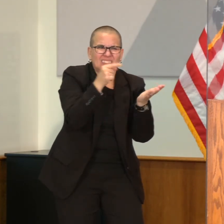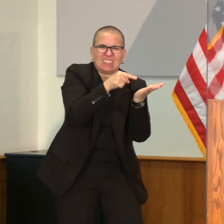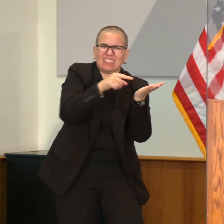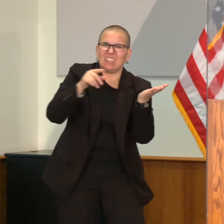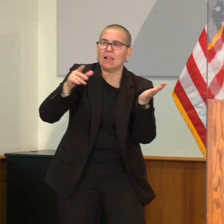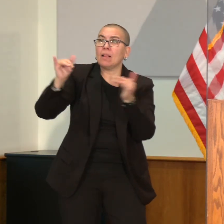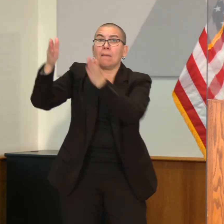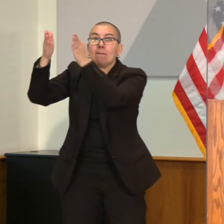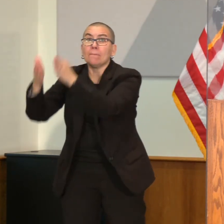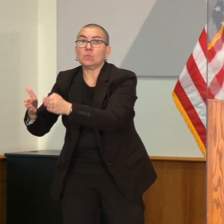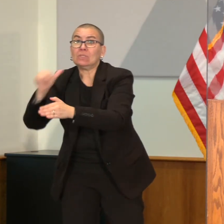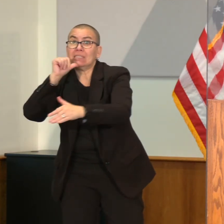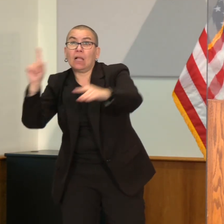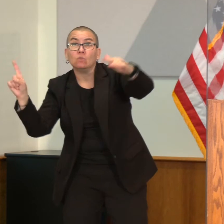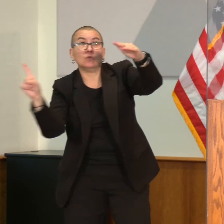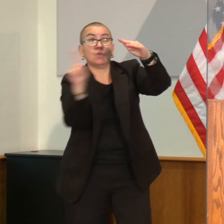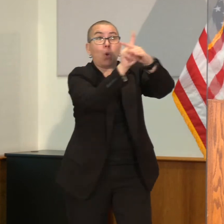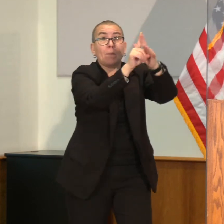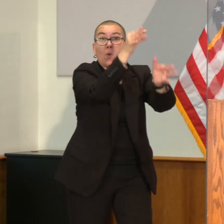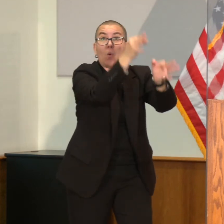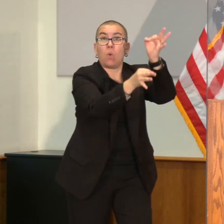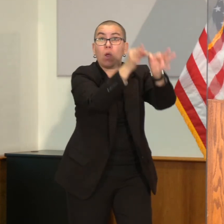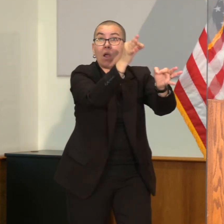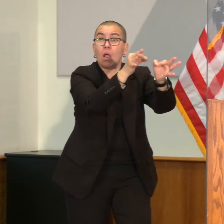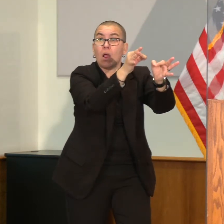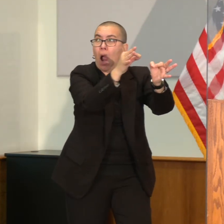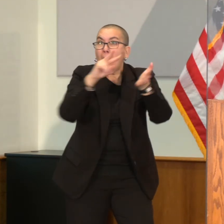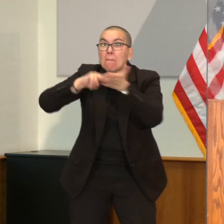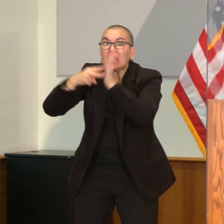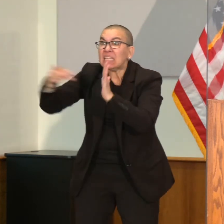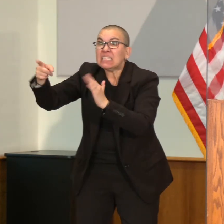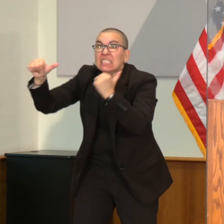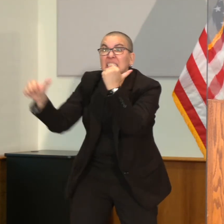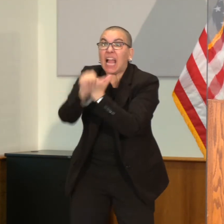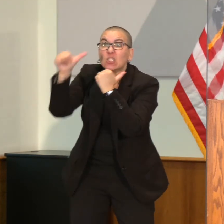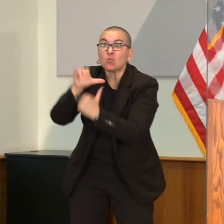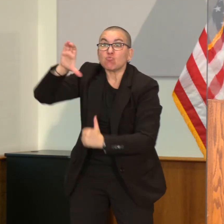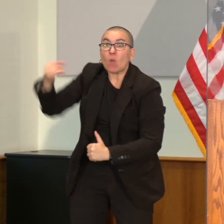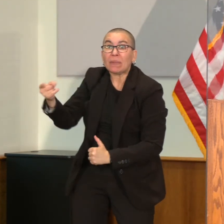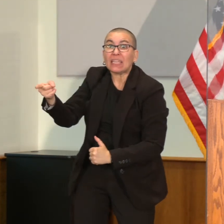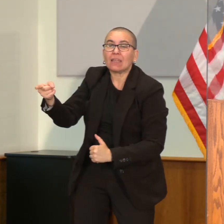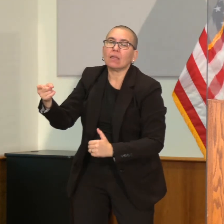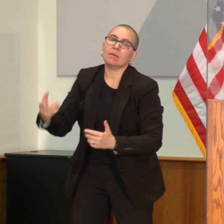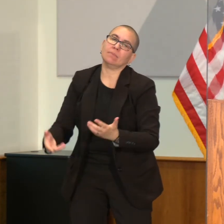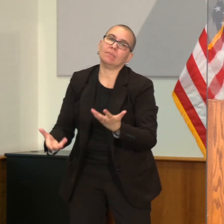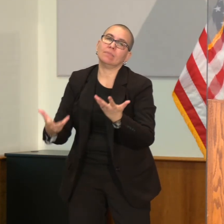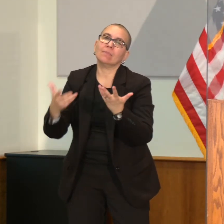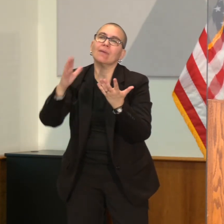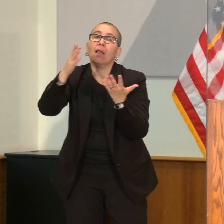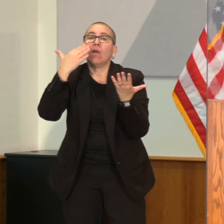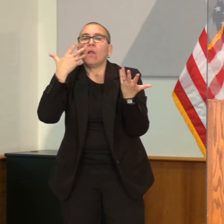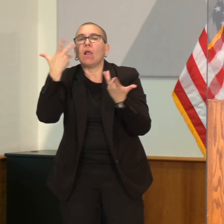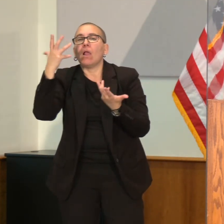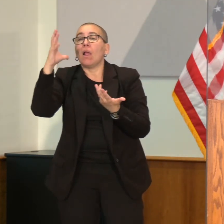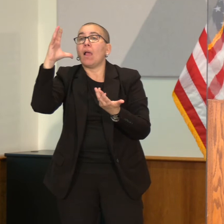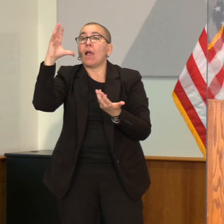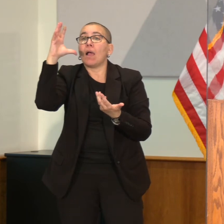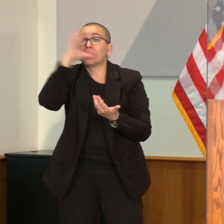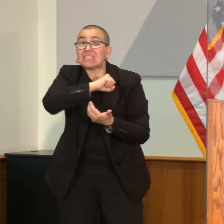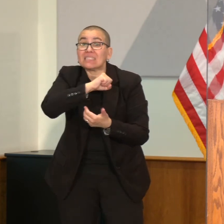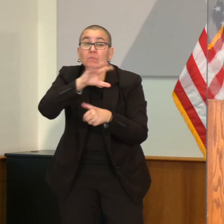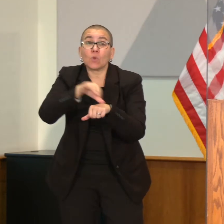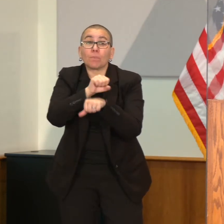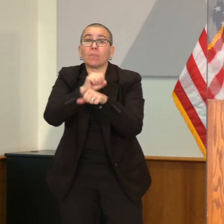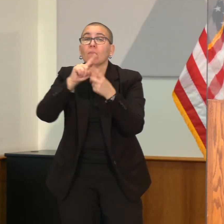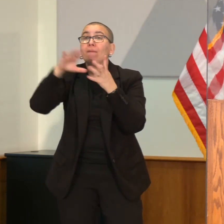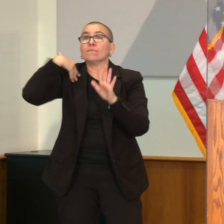behavior. Is how many of us have missed an appointment? How many of us have forgotten to pay a bill on time? Sort of these administrative